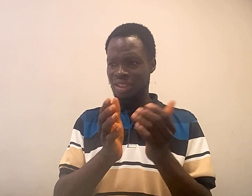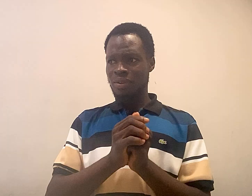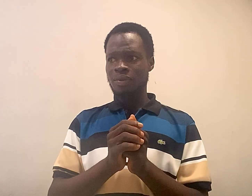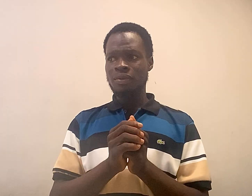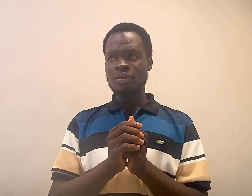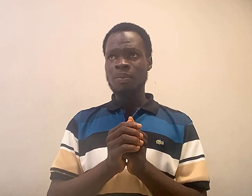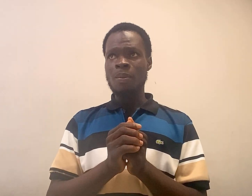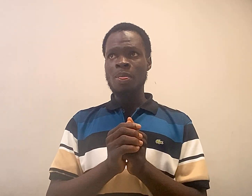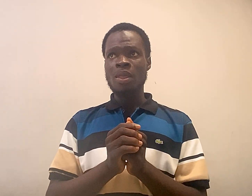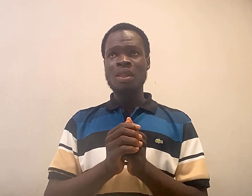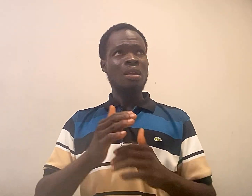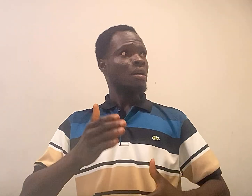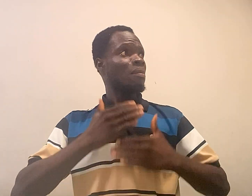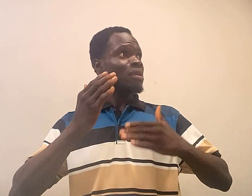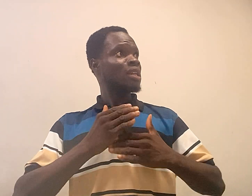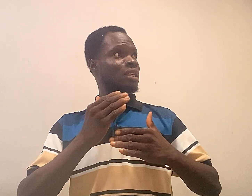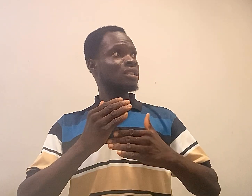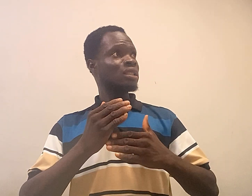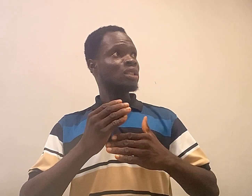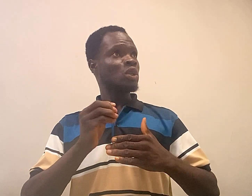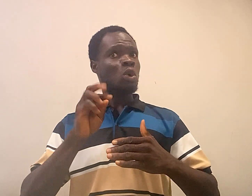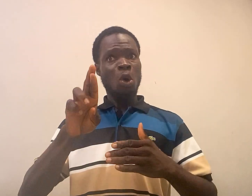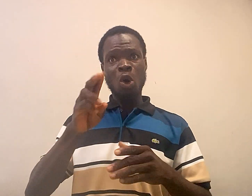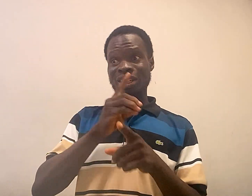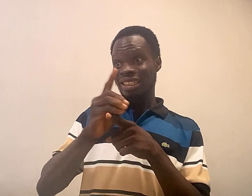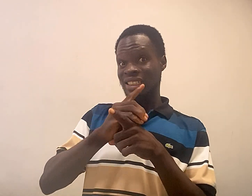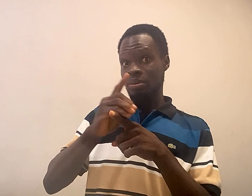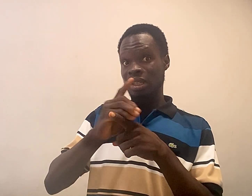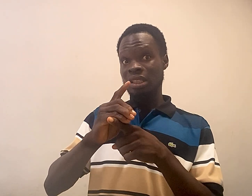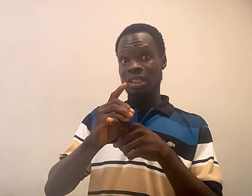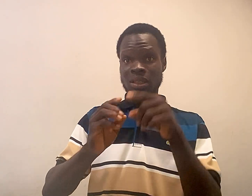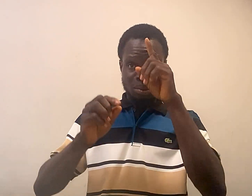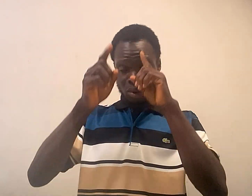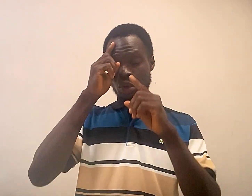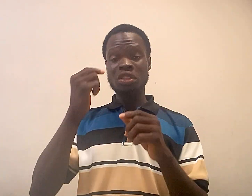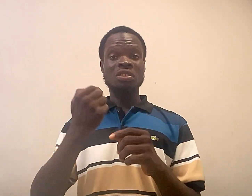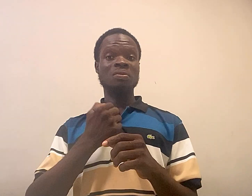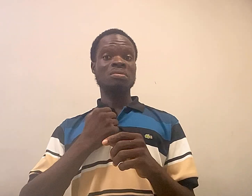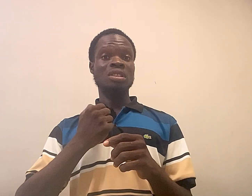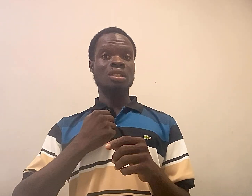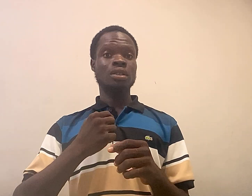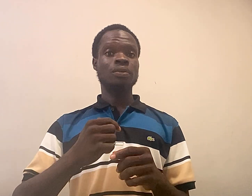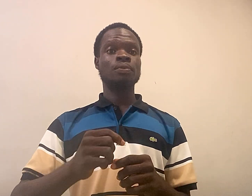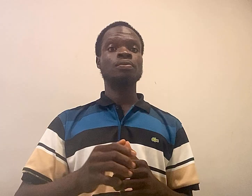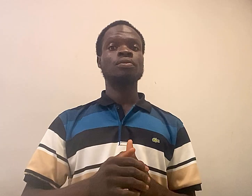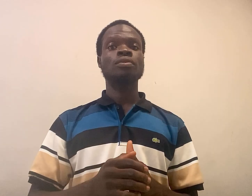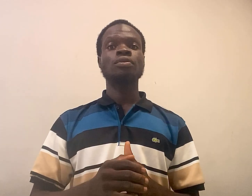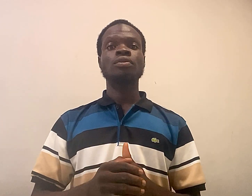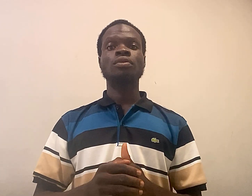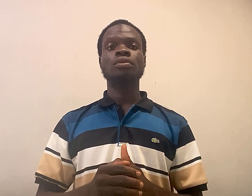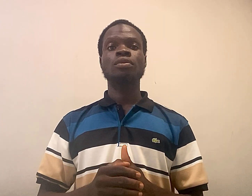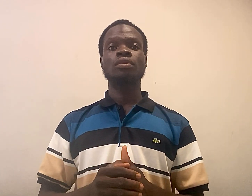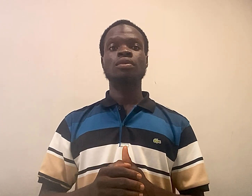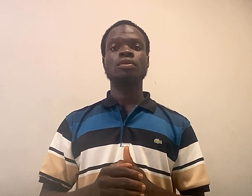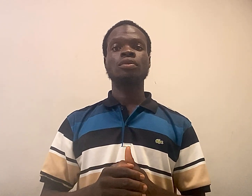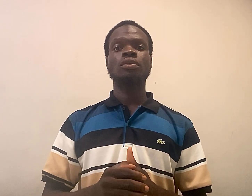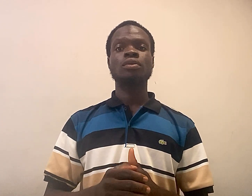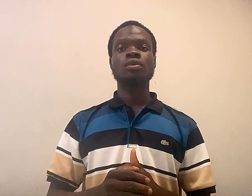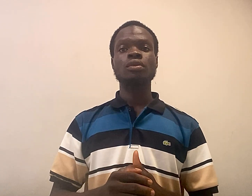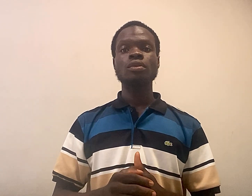serve discipline? Because me. Grammarly. When you're working on yet another cover letter for that internship,